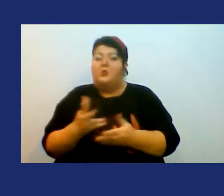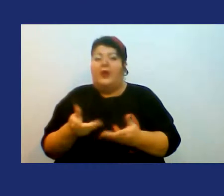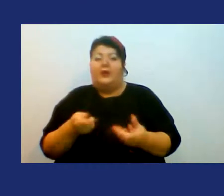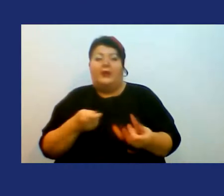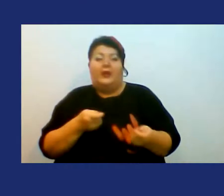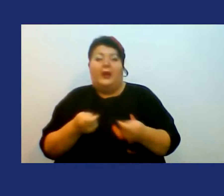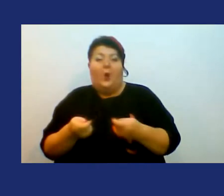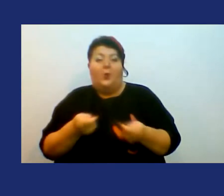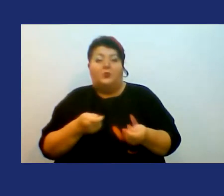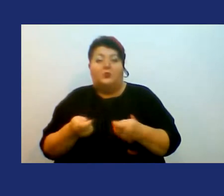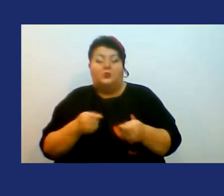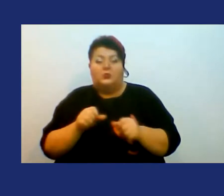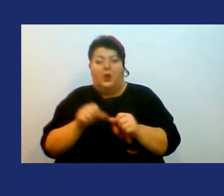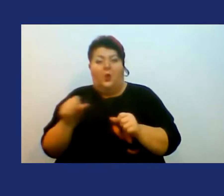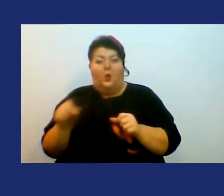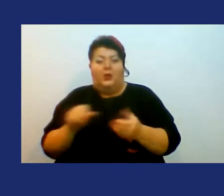the whole um,